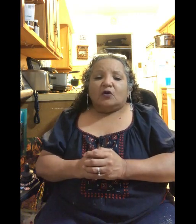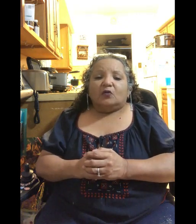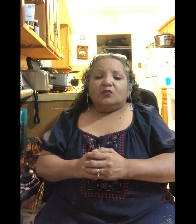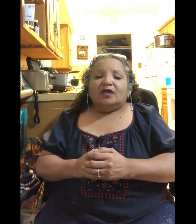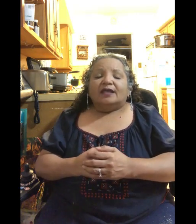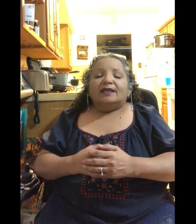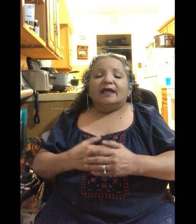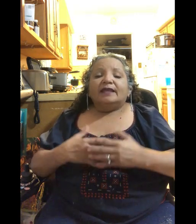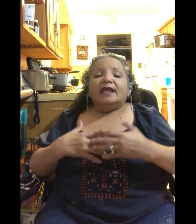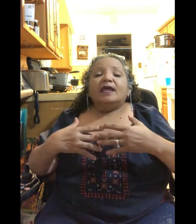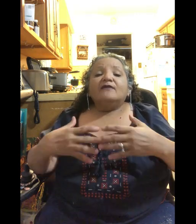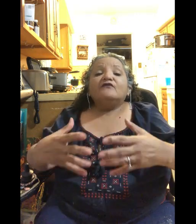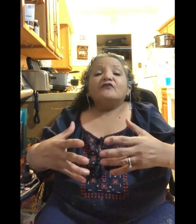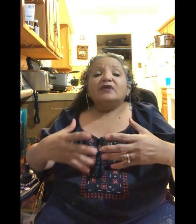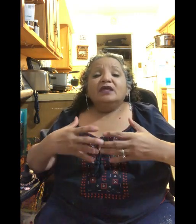So let every